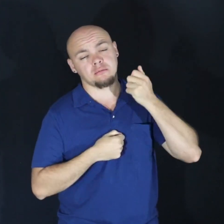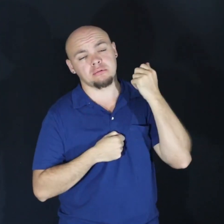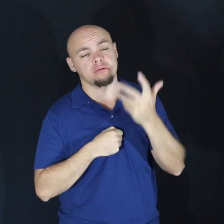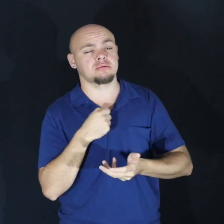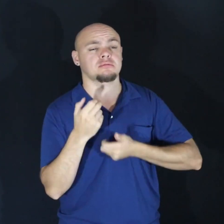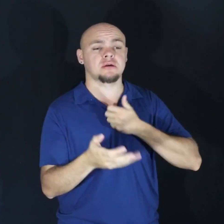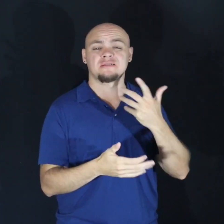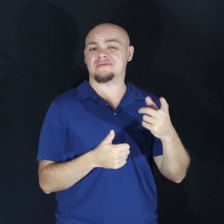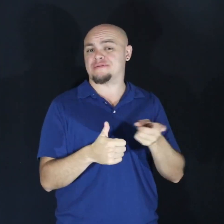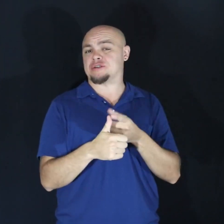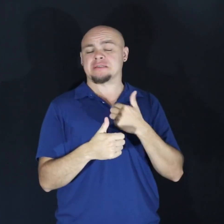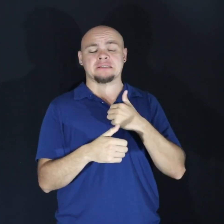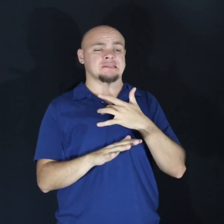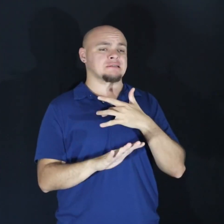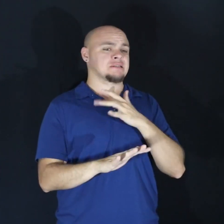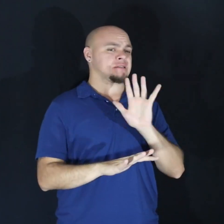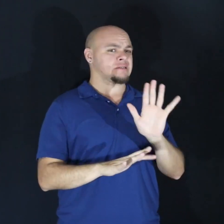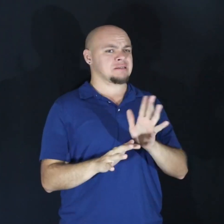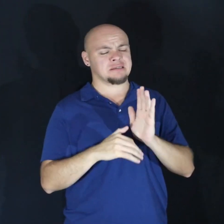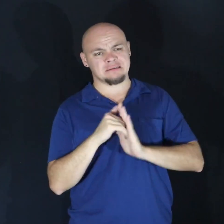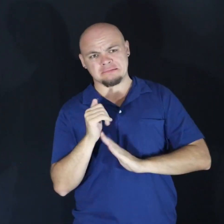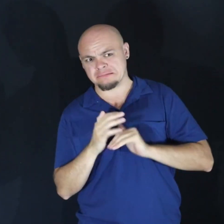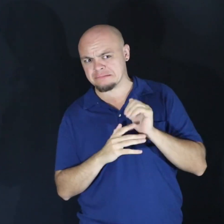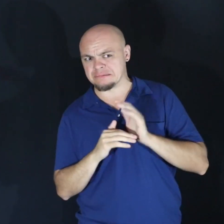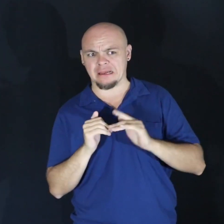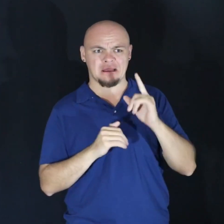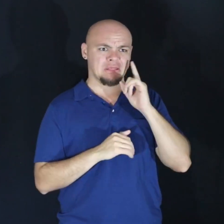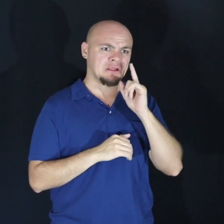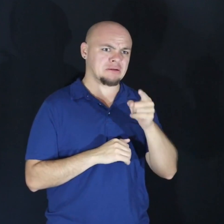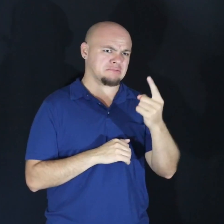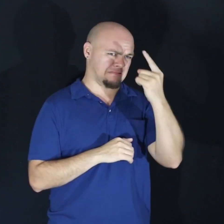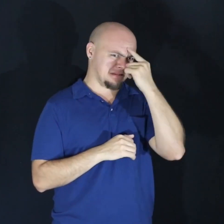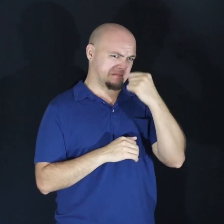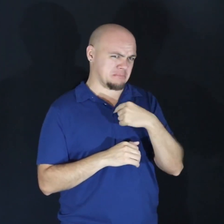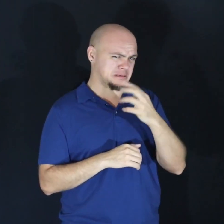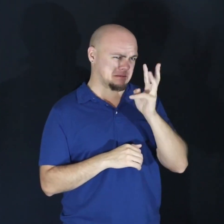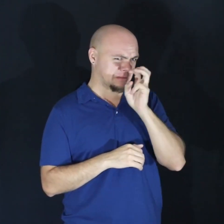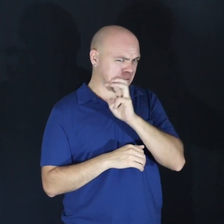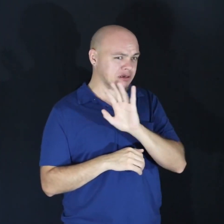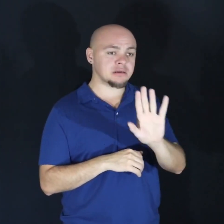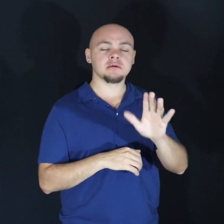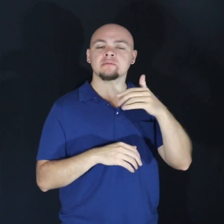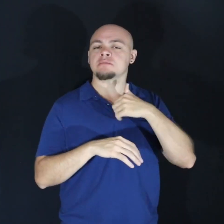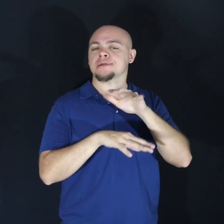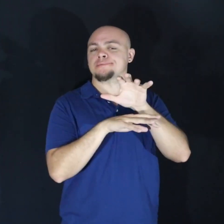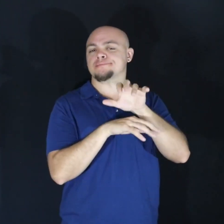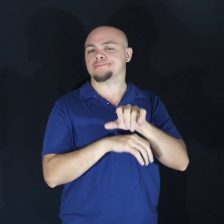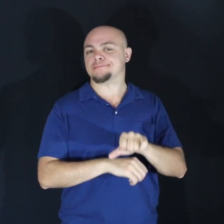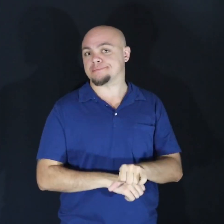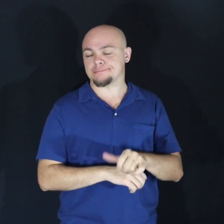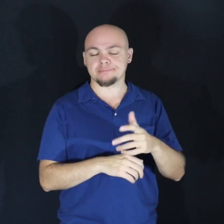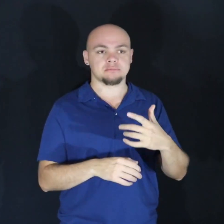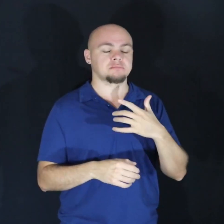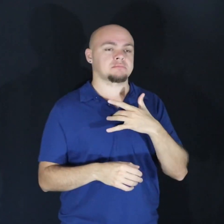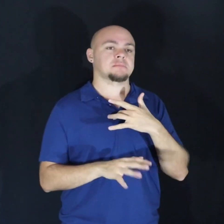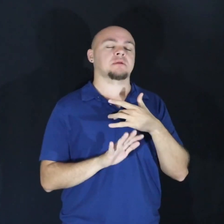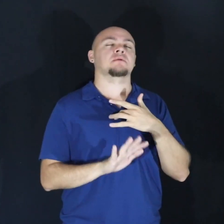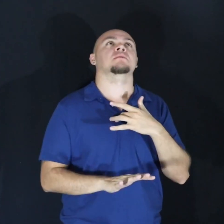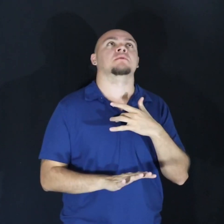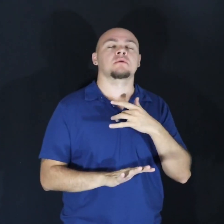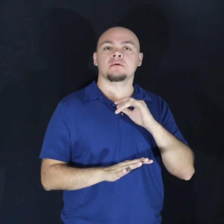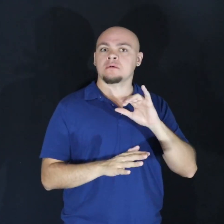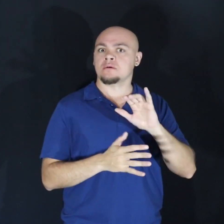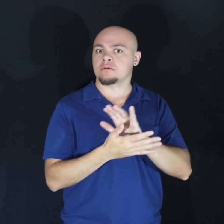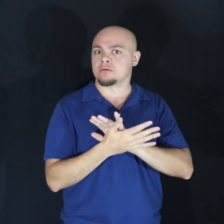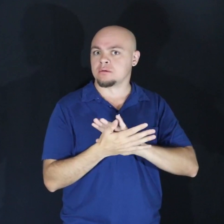first, it was uncomfortable. I was scared to tell her things because I thought she would think I was weird. But I got used to it, and it felt so